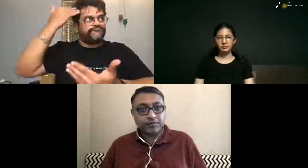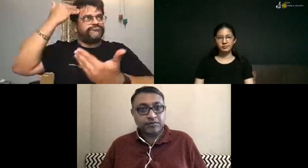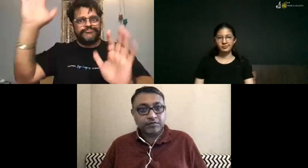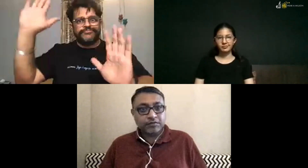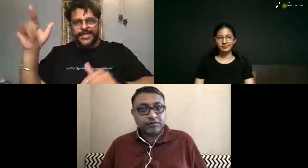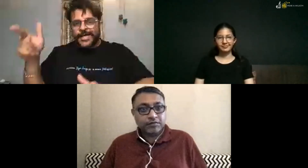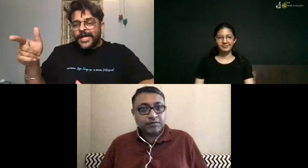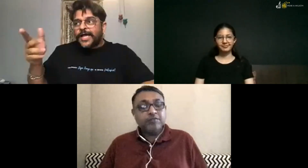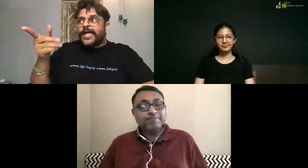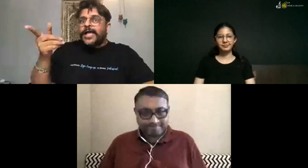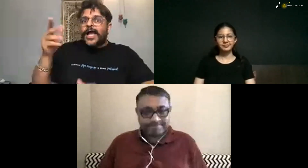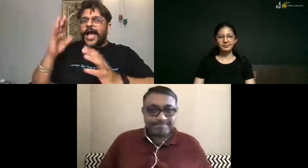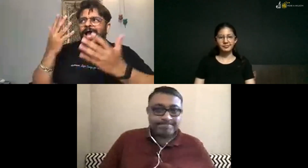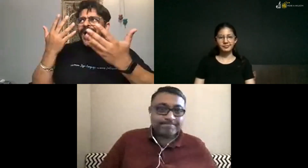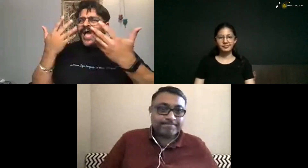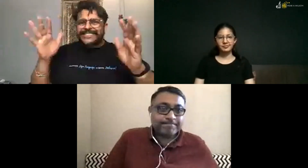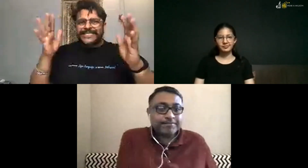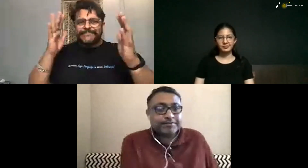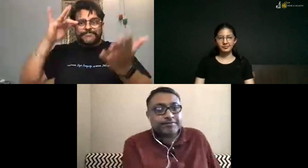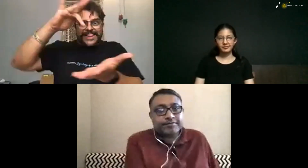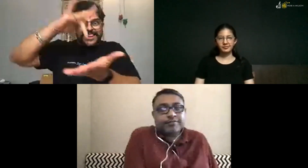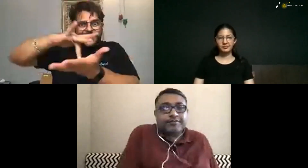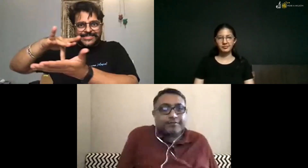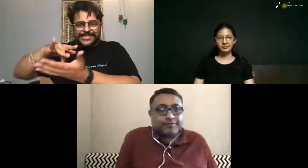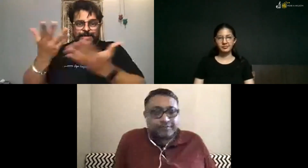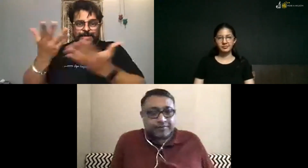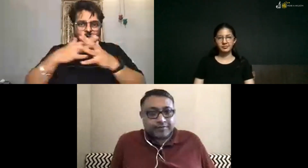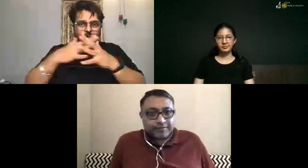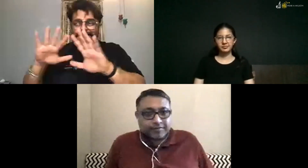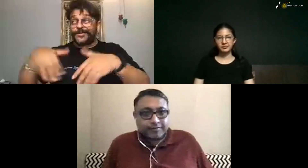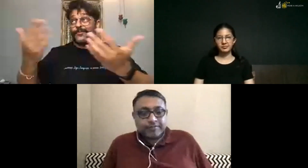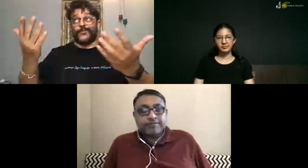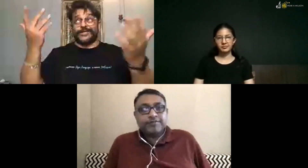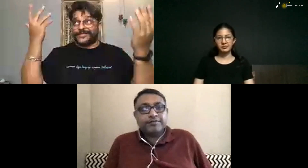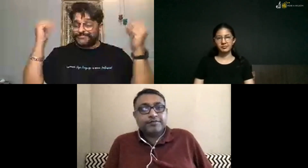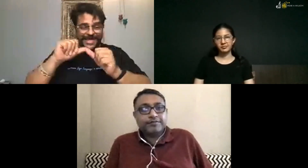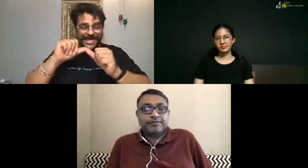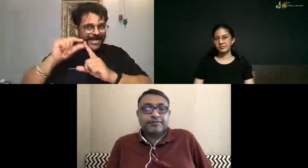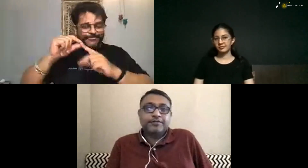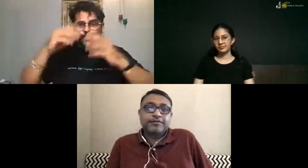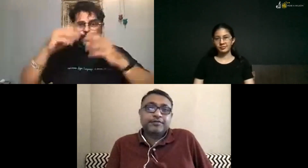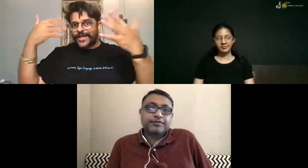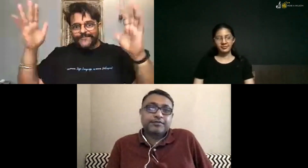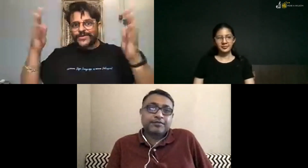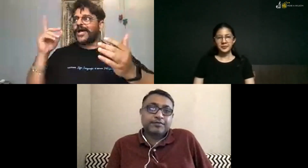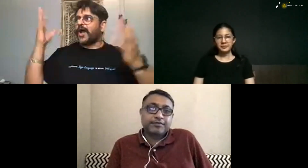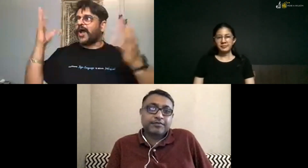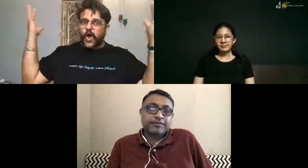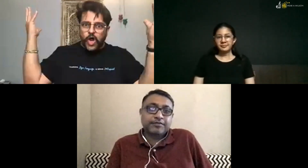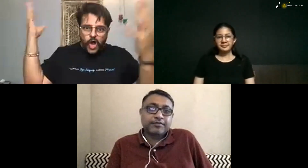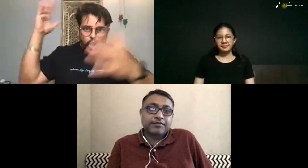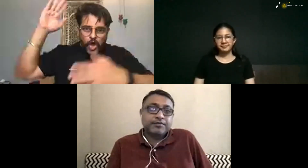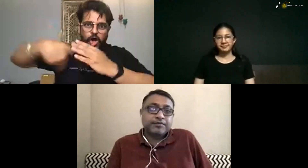I've never even met or I didn't even know about. And any place they're working in, or websites, or any